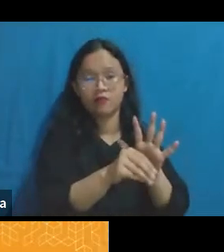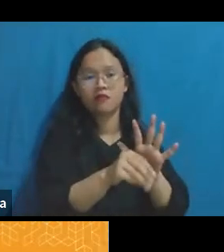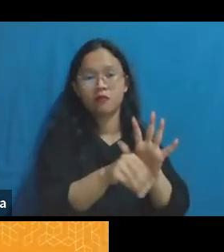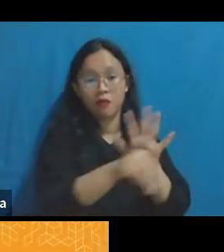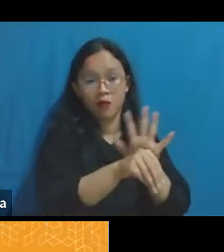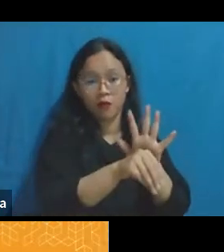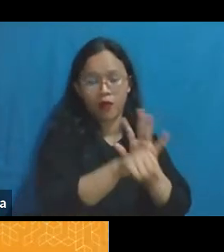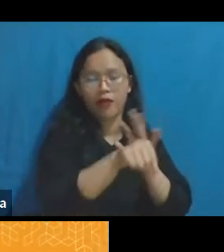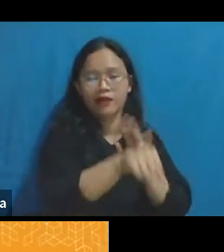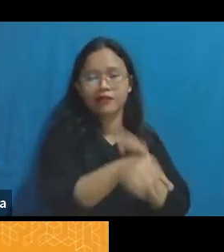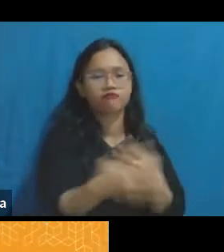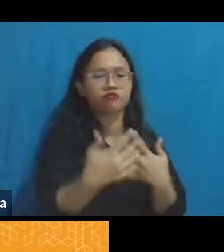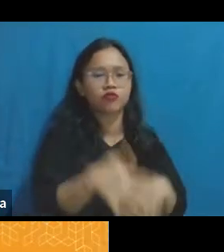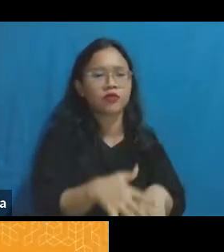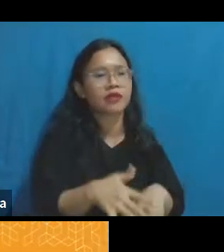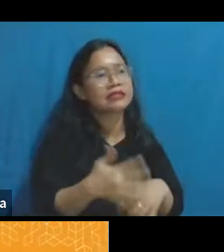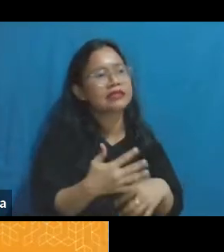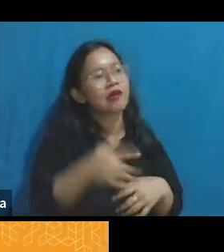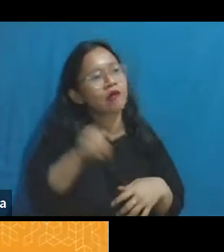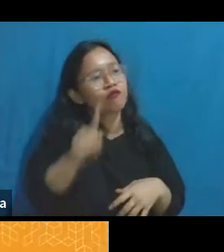by saying that,